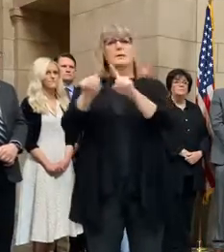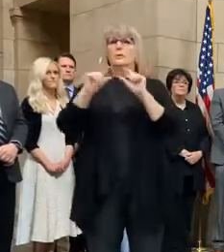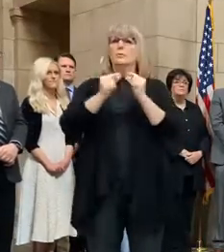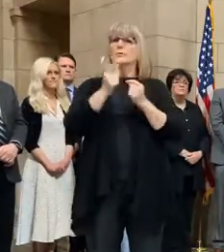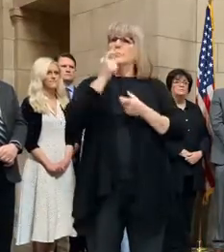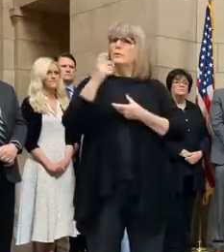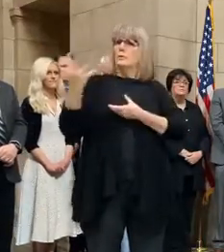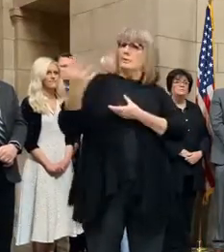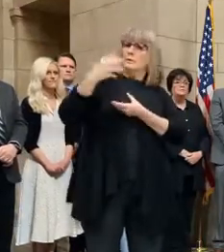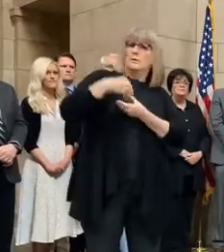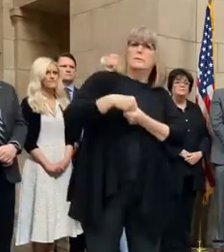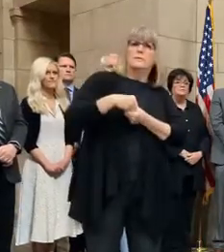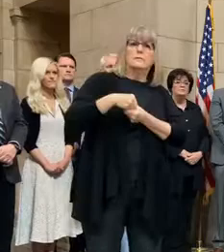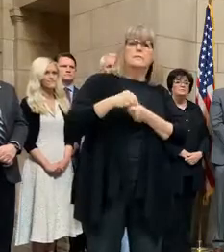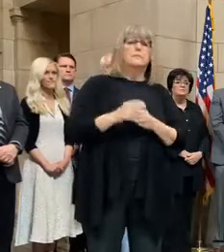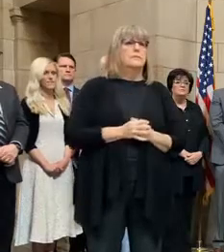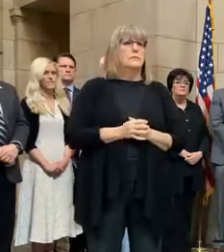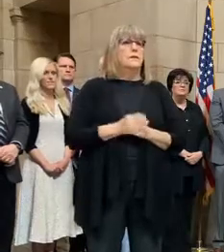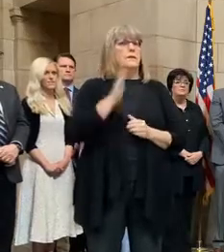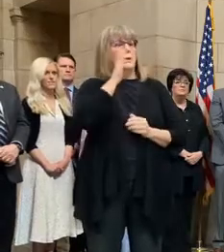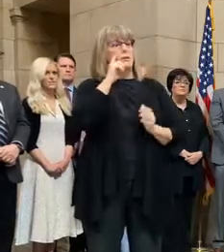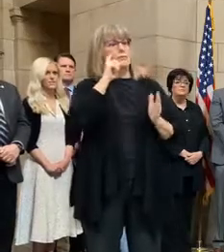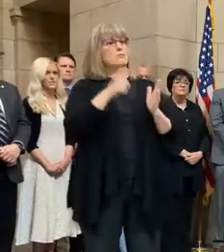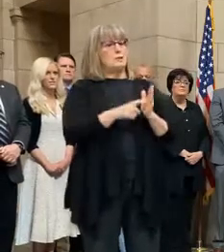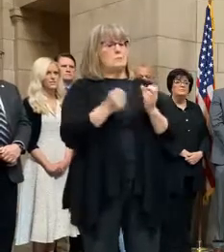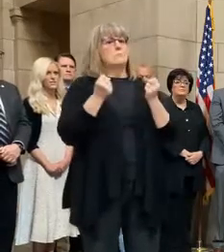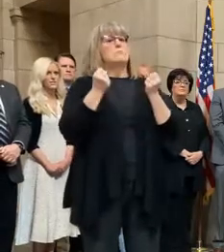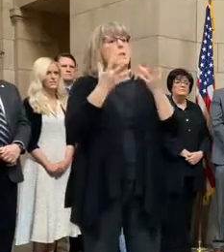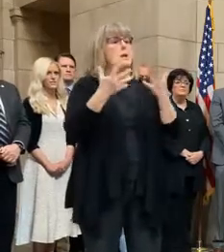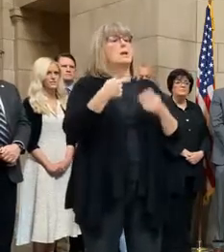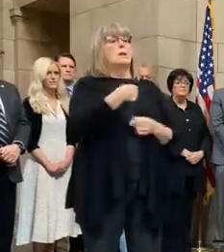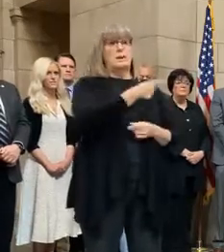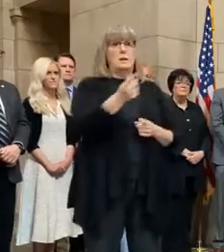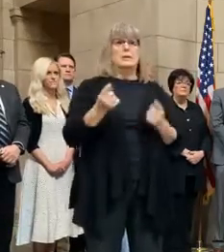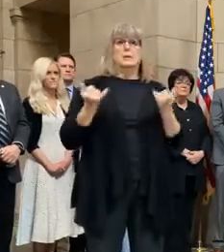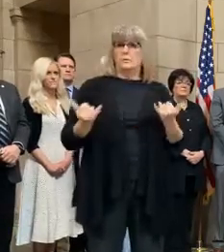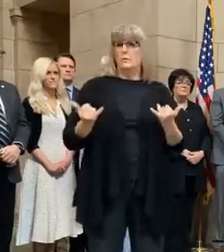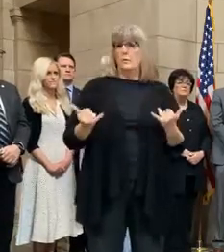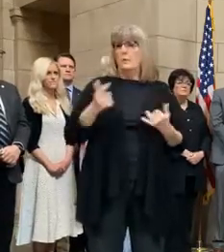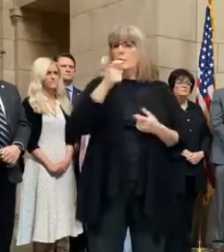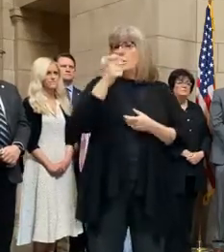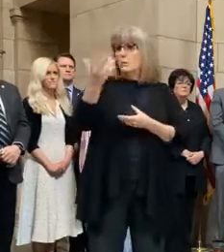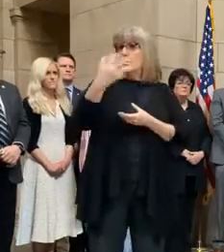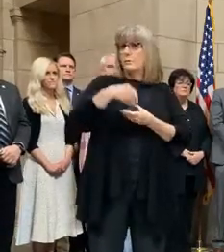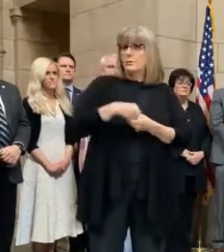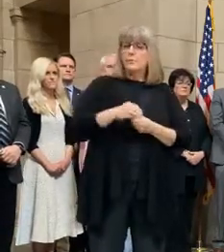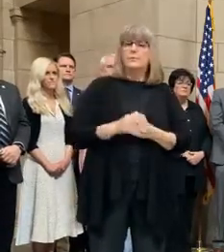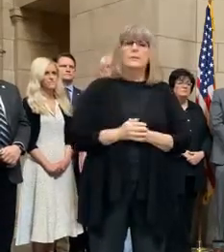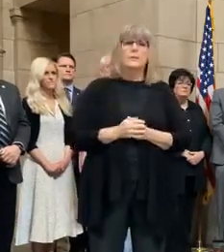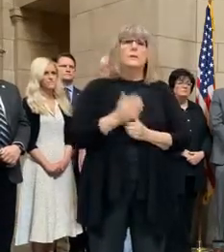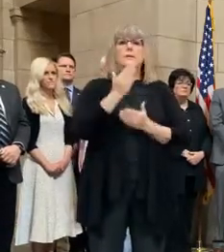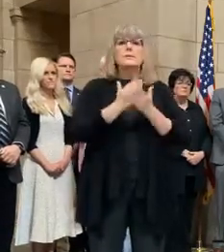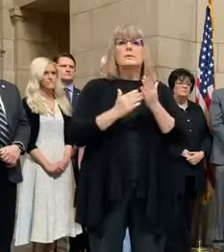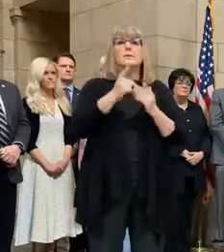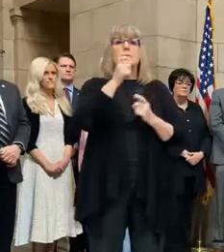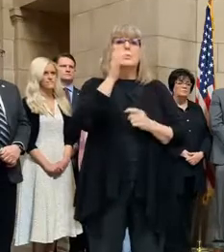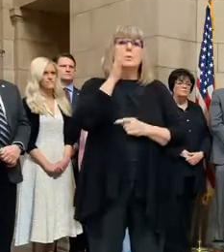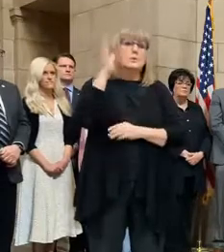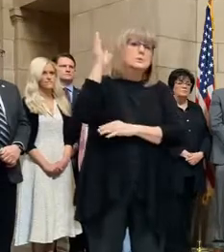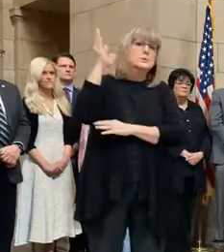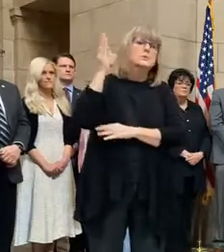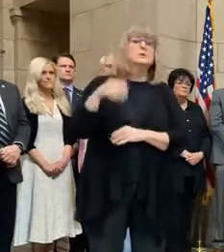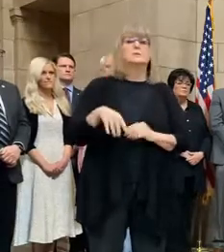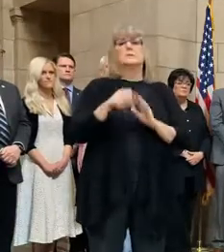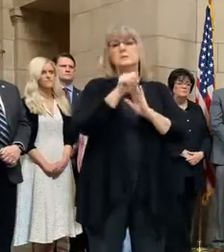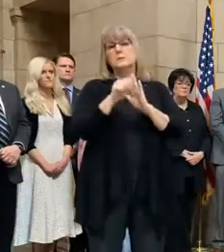got involved. And we're going to recognize a lot of them here today that were part of this. Some of the ones that are going to be speaking, the State